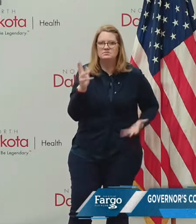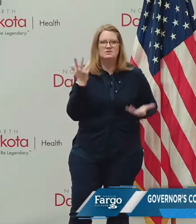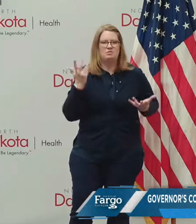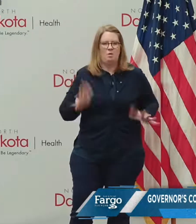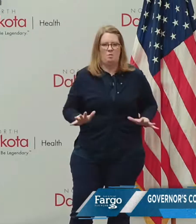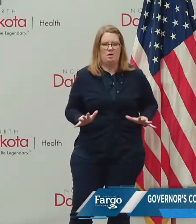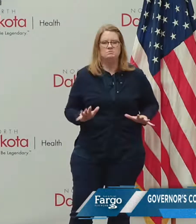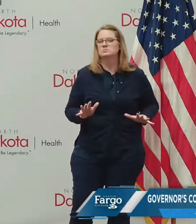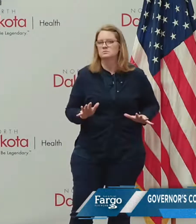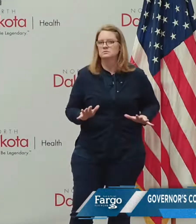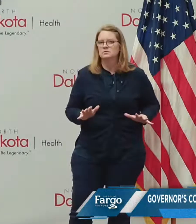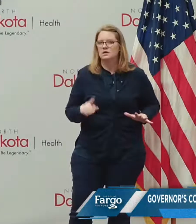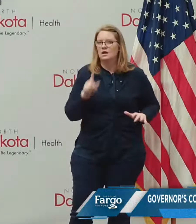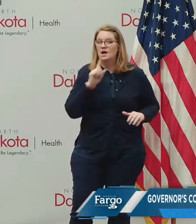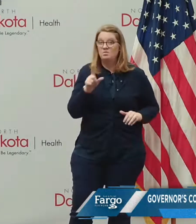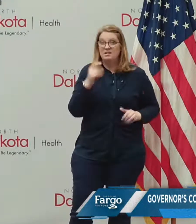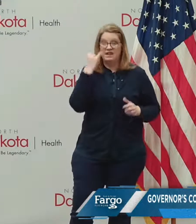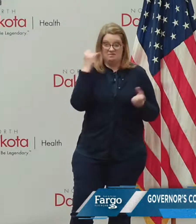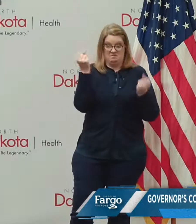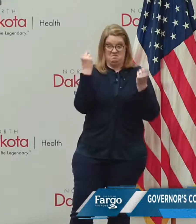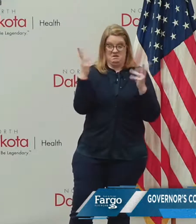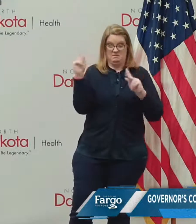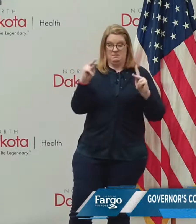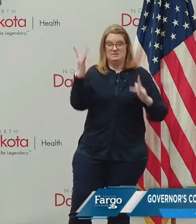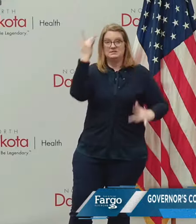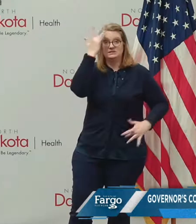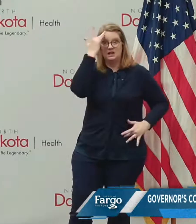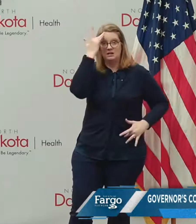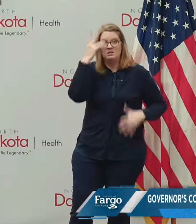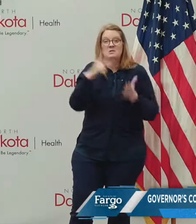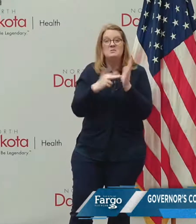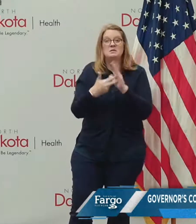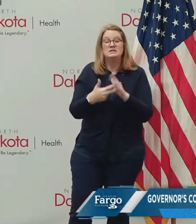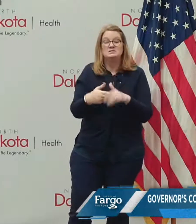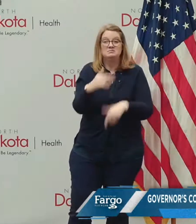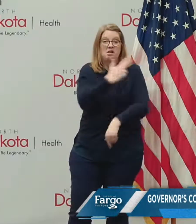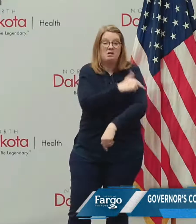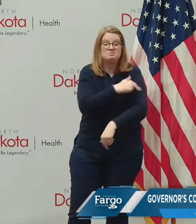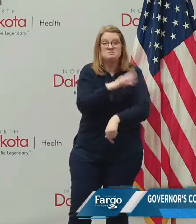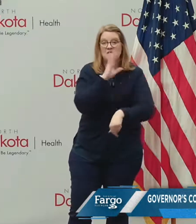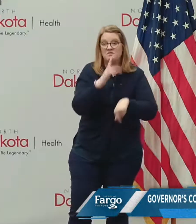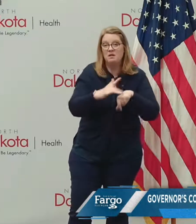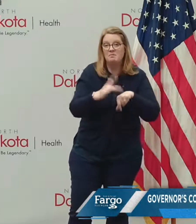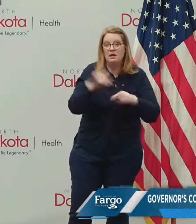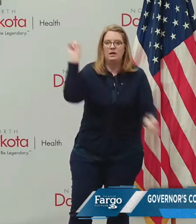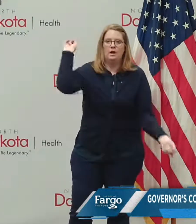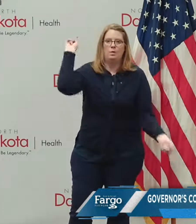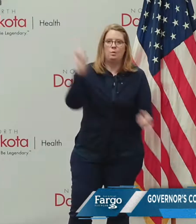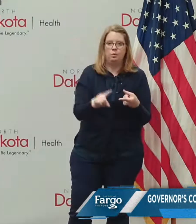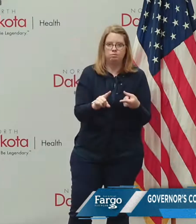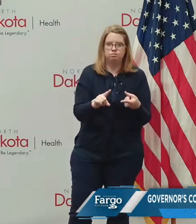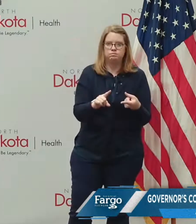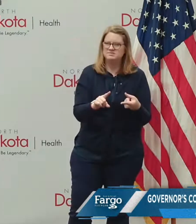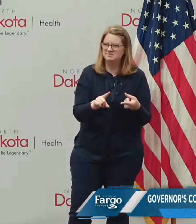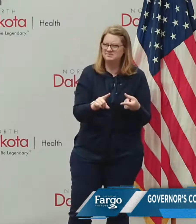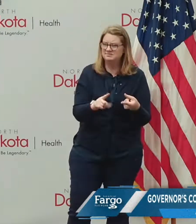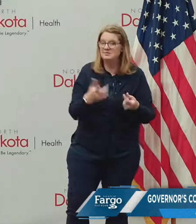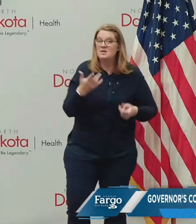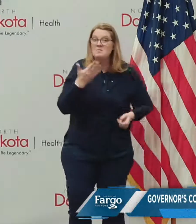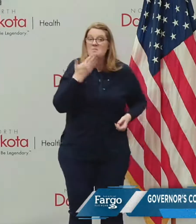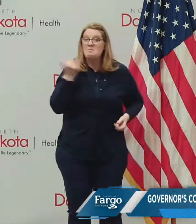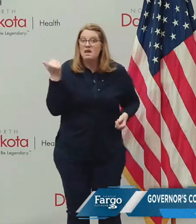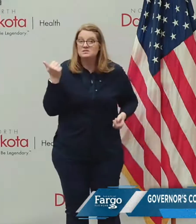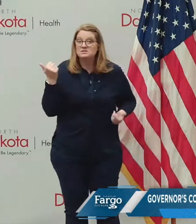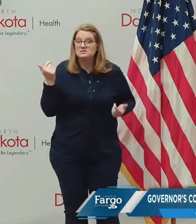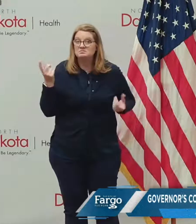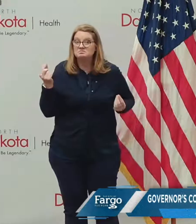and that puts pressure on our hospital situation. So one of the simplest and kindest things we can do for each other right now is to make